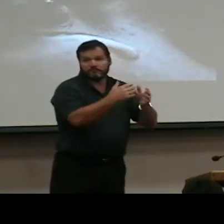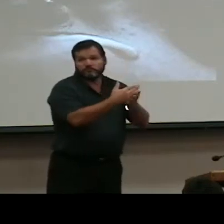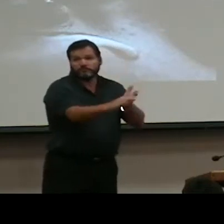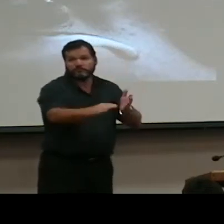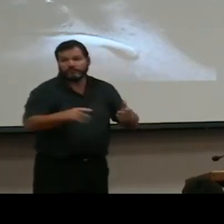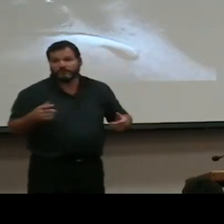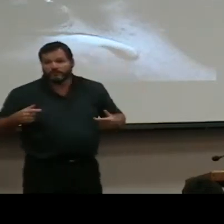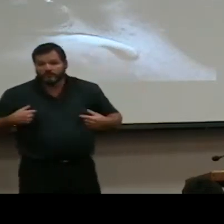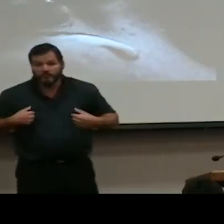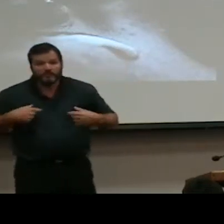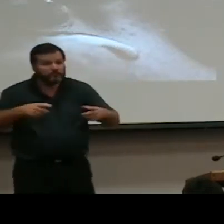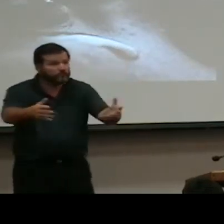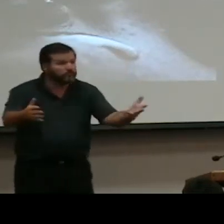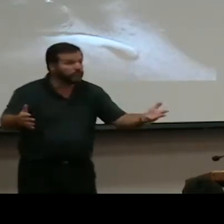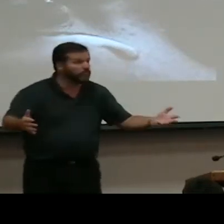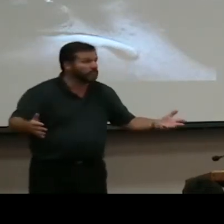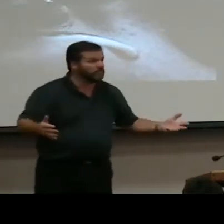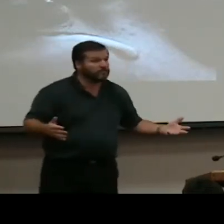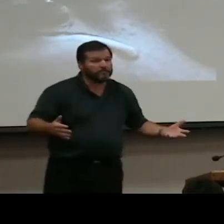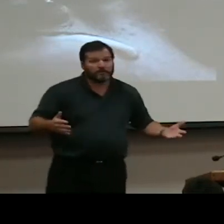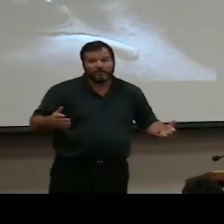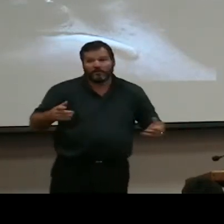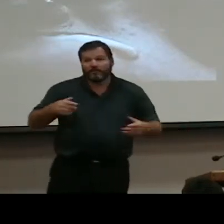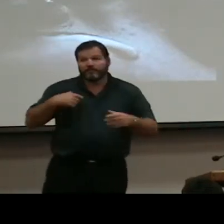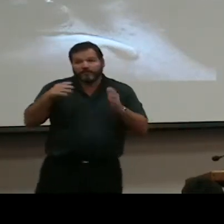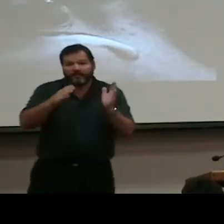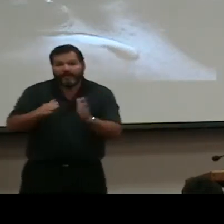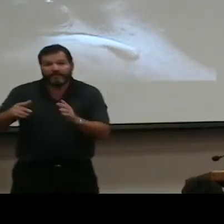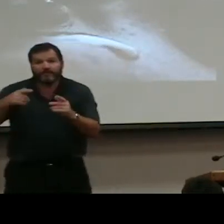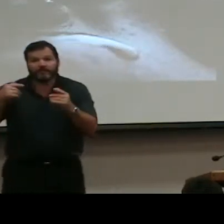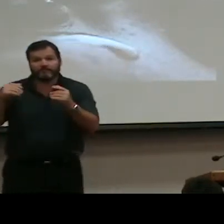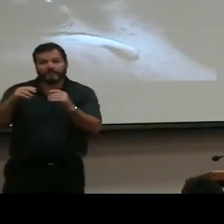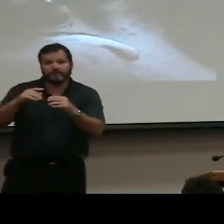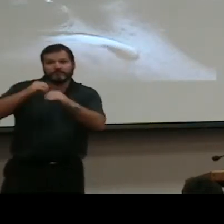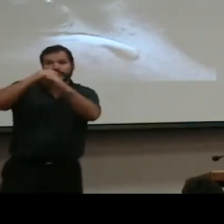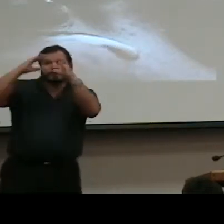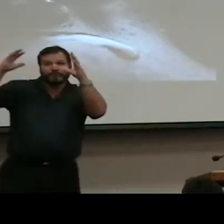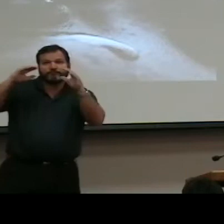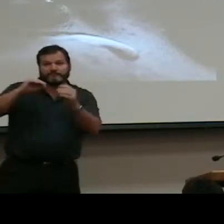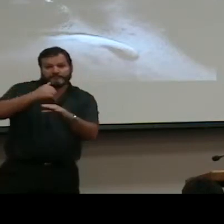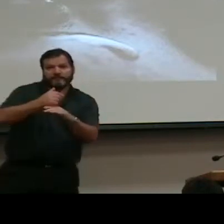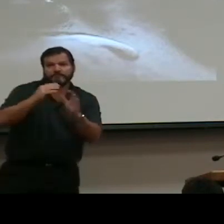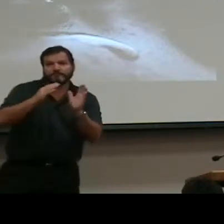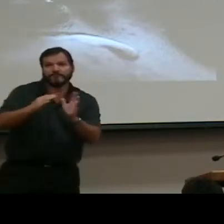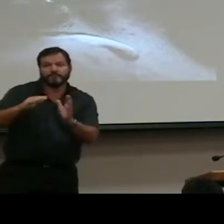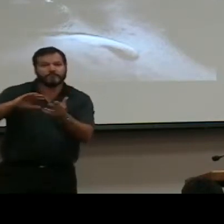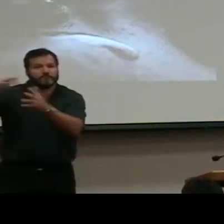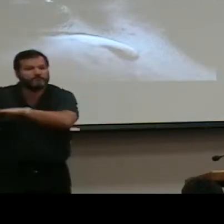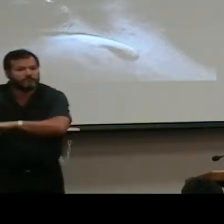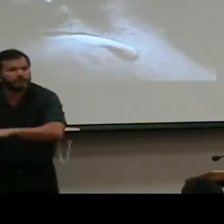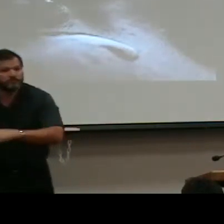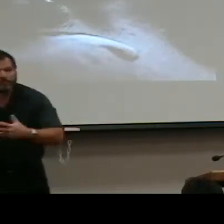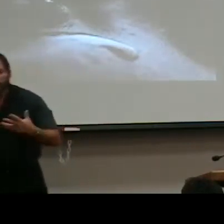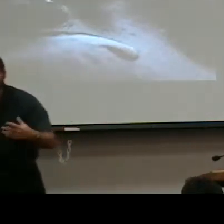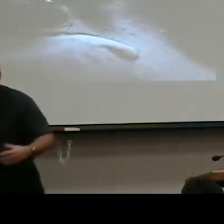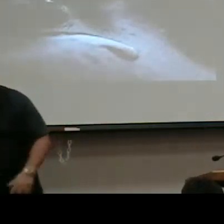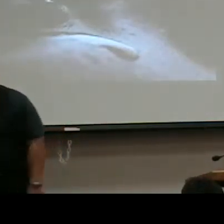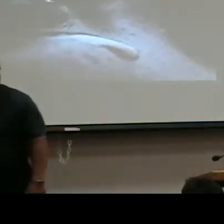Friends reject you, you and me? We're planning to, our vision, the big thing, and it just falls